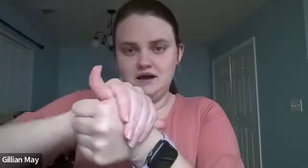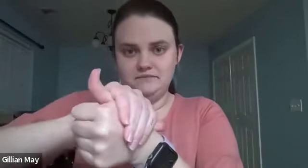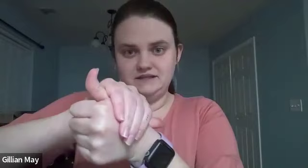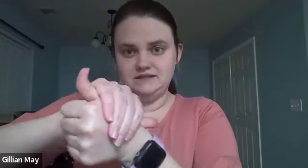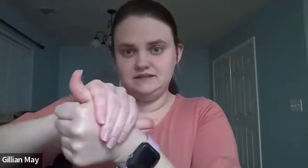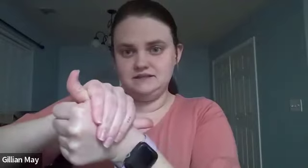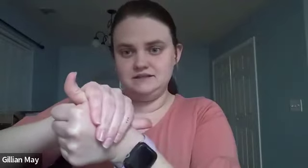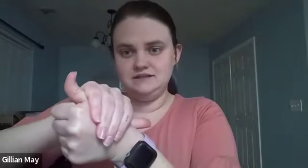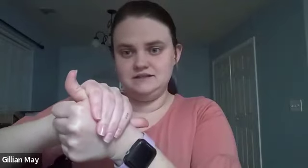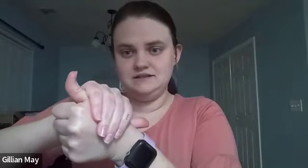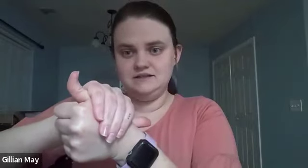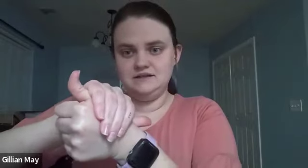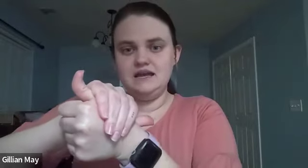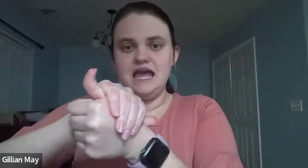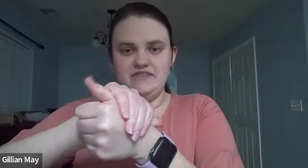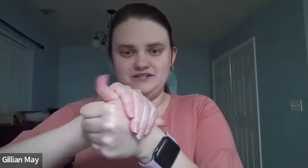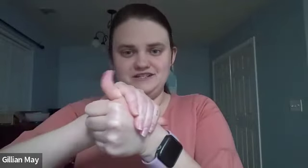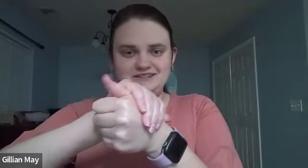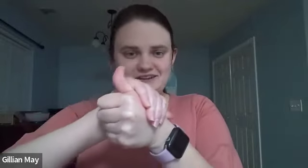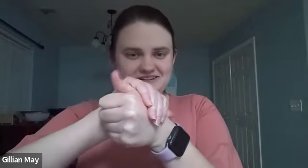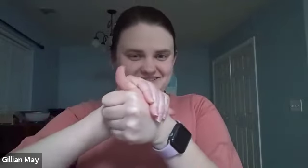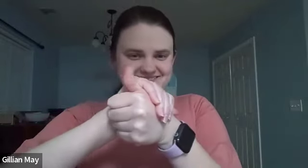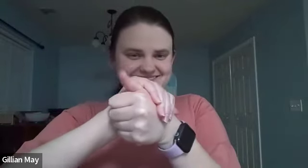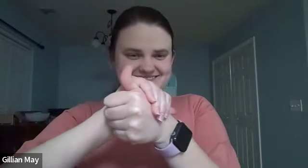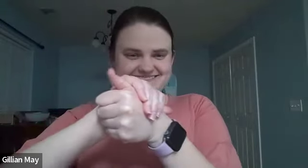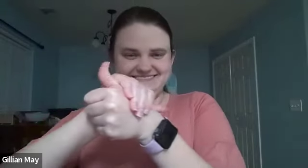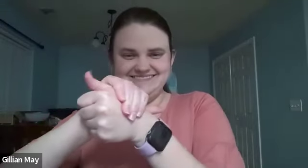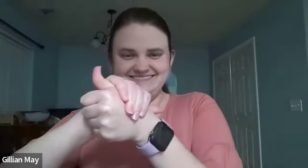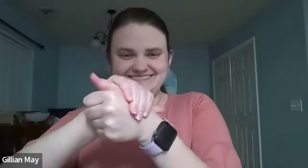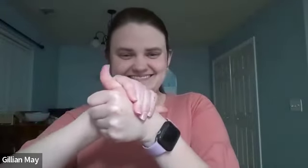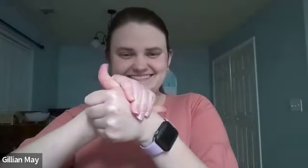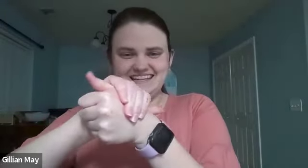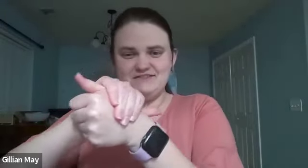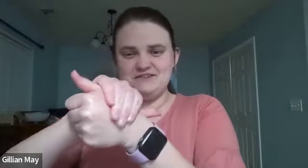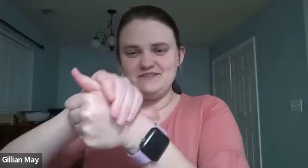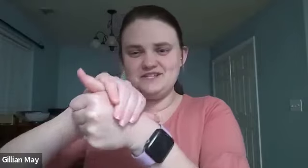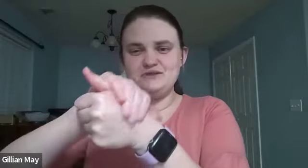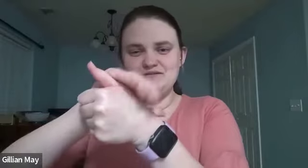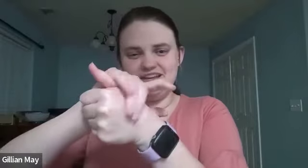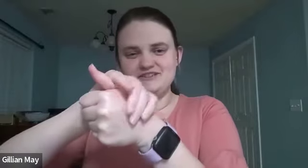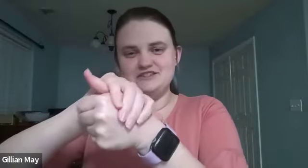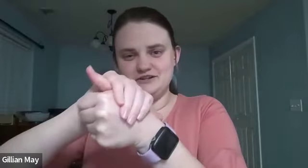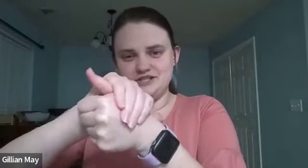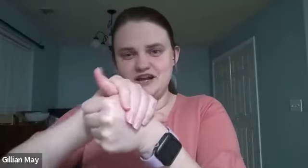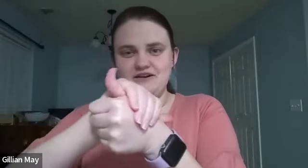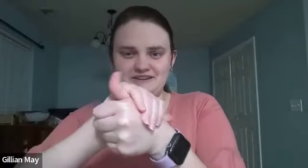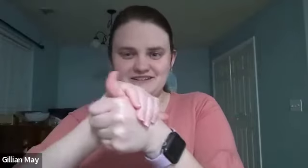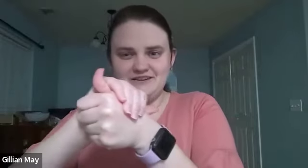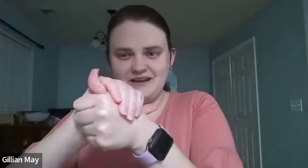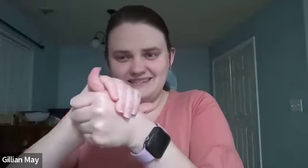it. And there's your little turtle. If you think the visual of like, here's the turtle shell and here's the little head